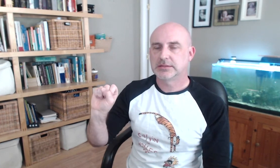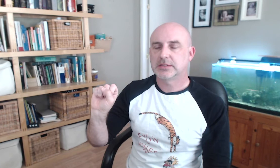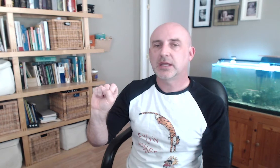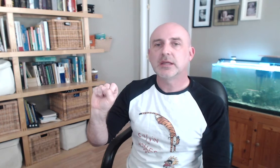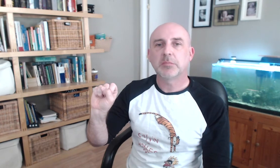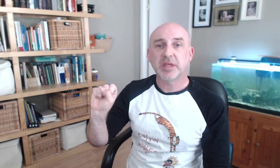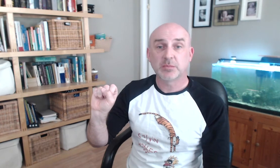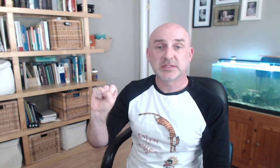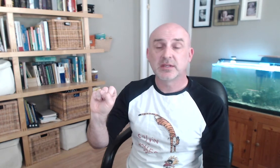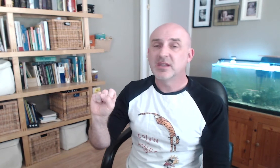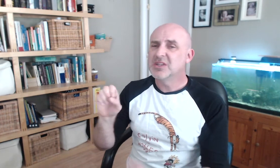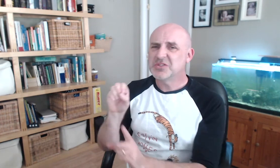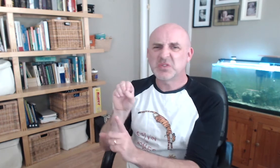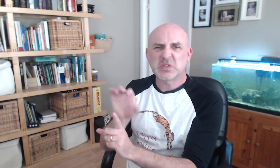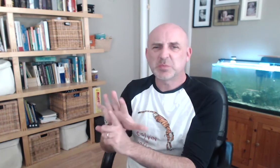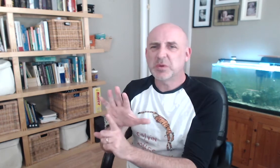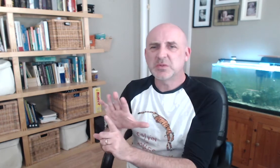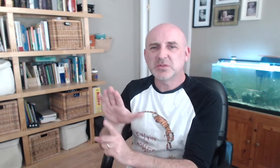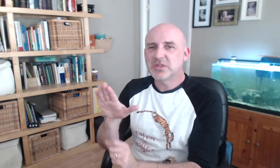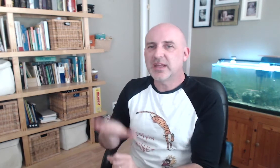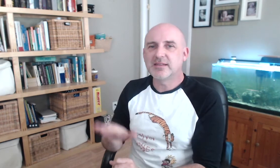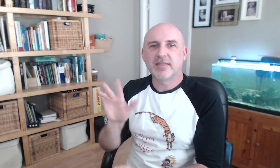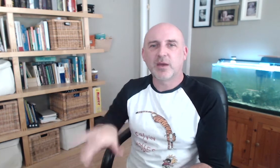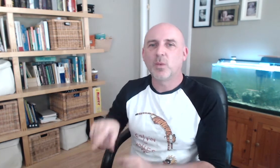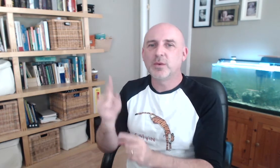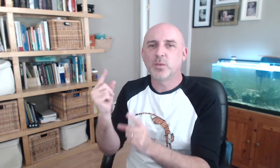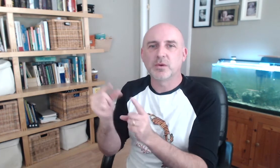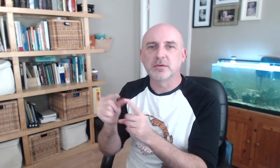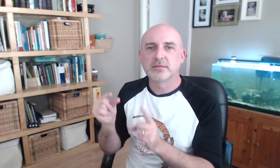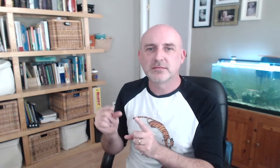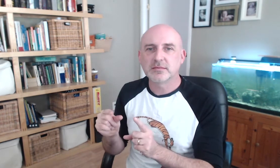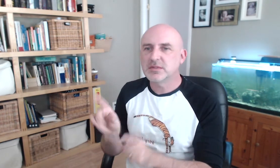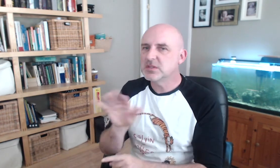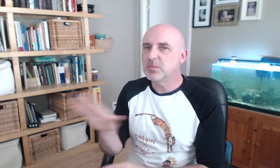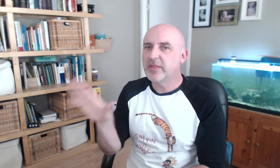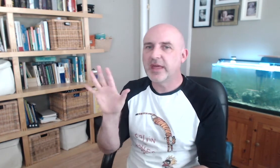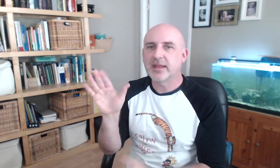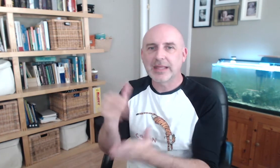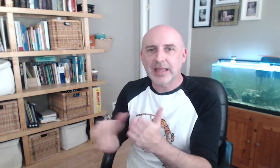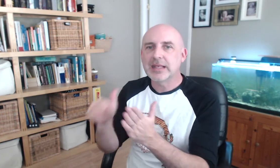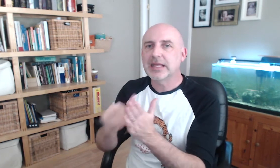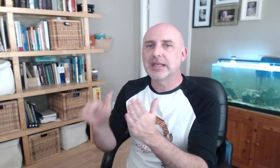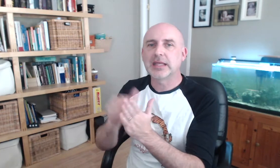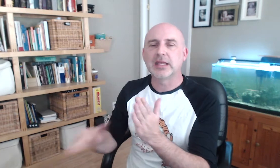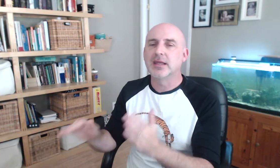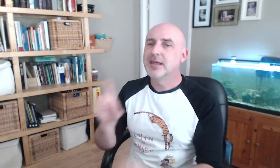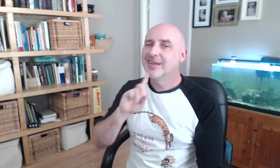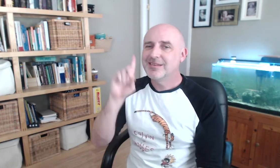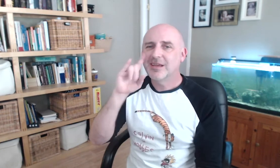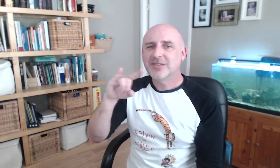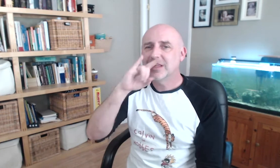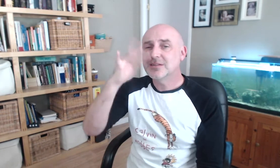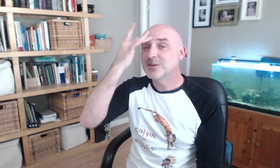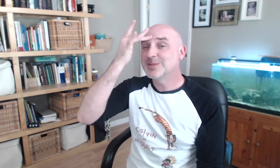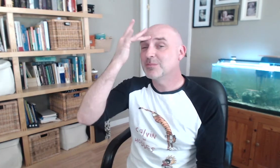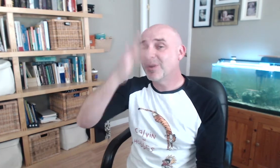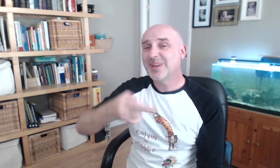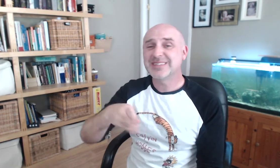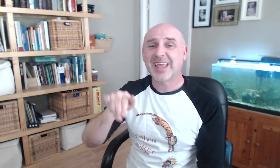okay, peeps. Just expose your child to that one word. You can just spell that again and again and again. Deaf kids are smart as